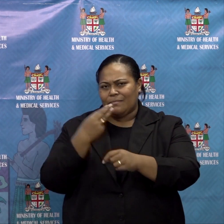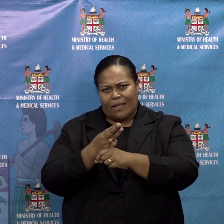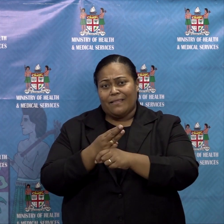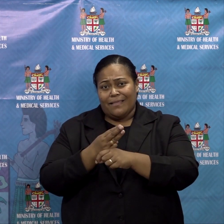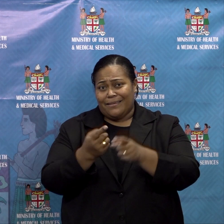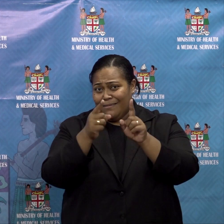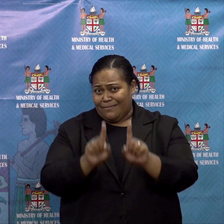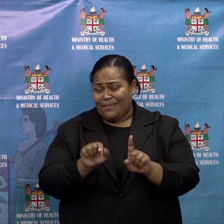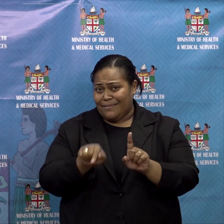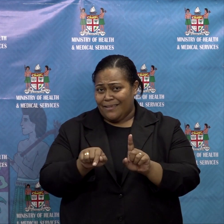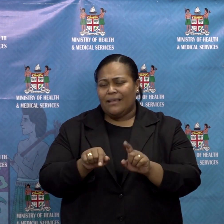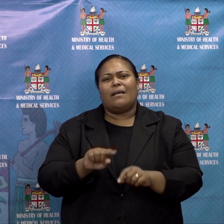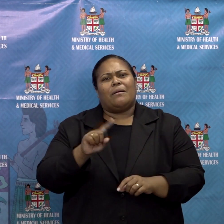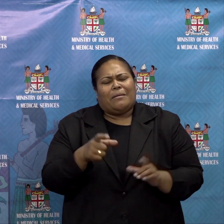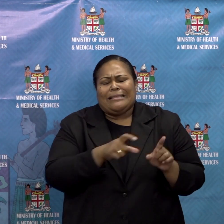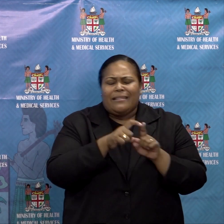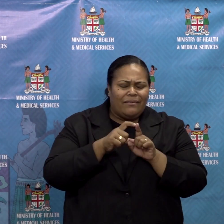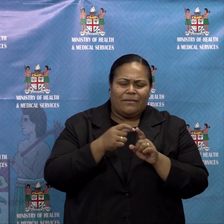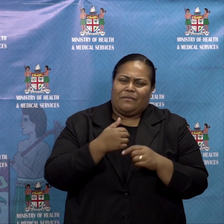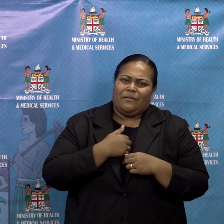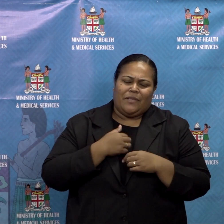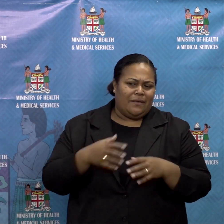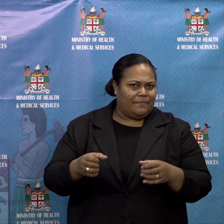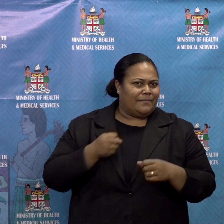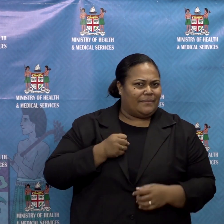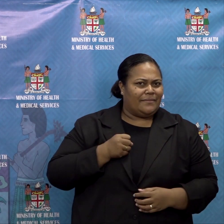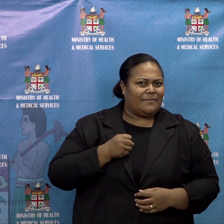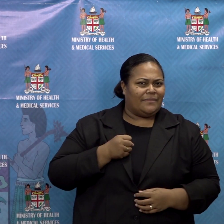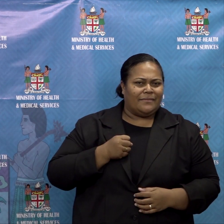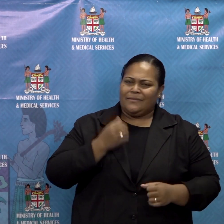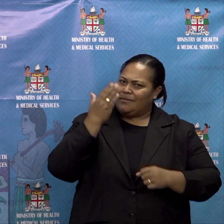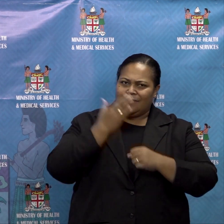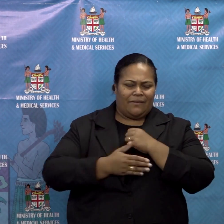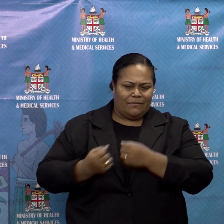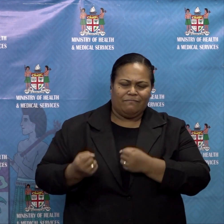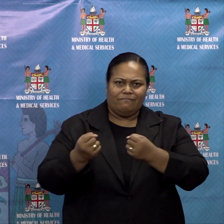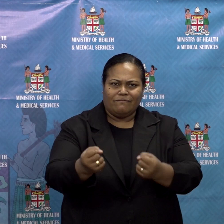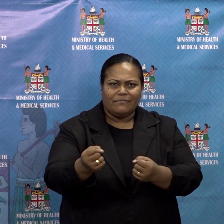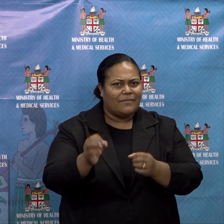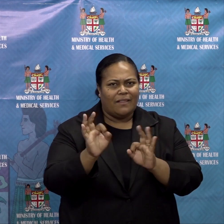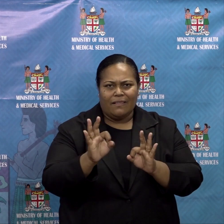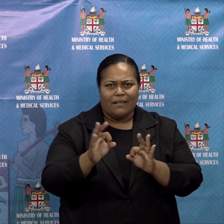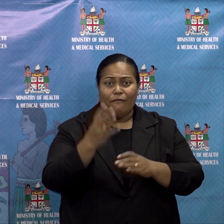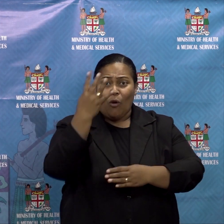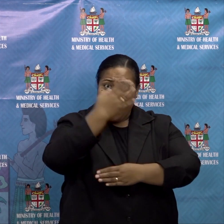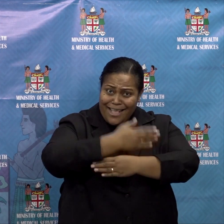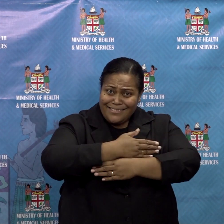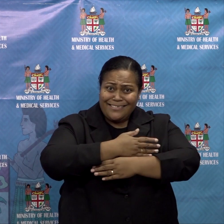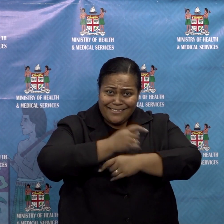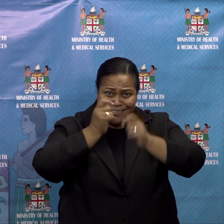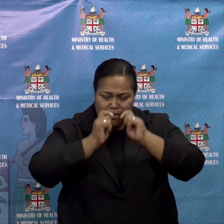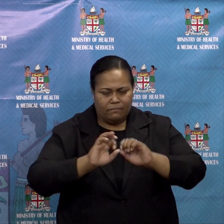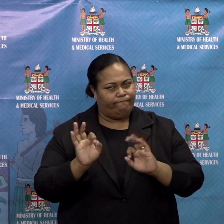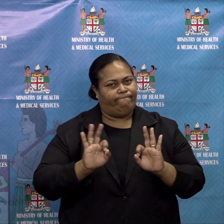Although difficult, I suspended condolences. No rengu, no fourth night, no